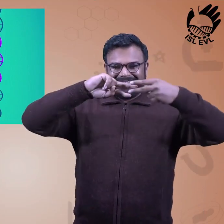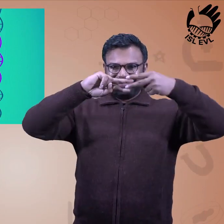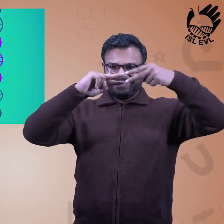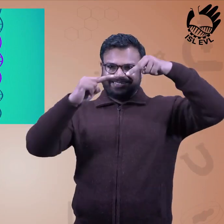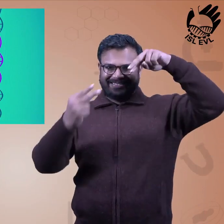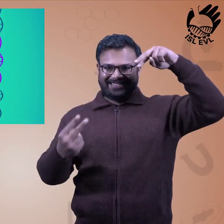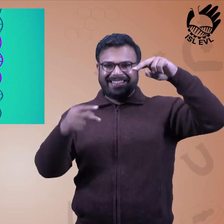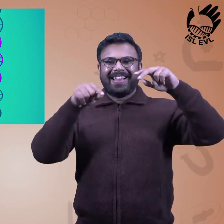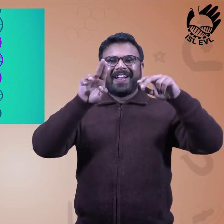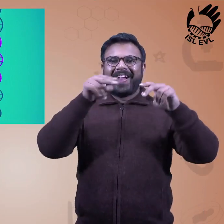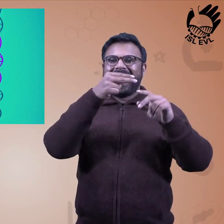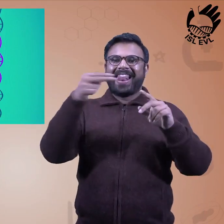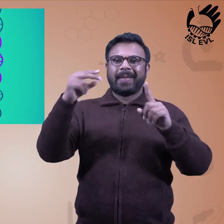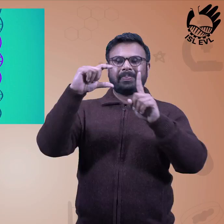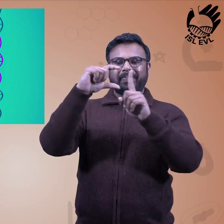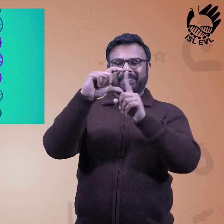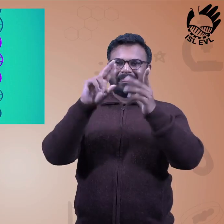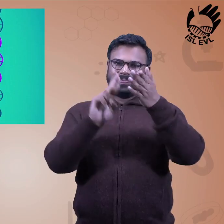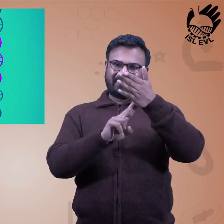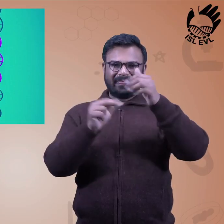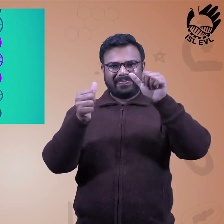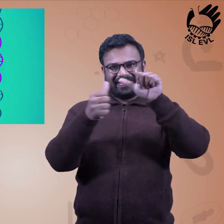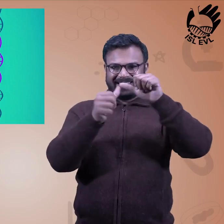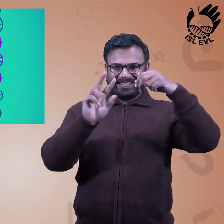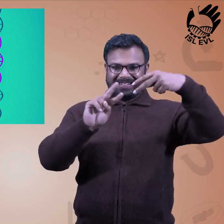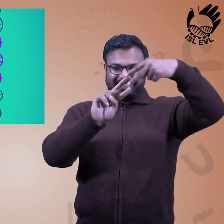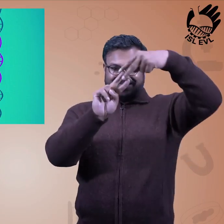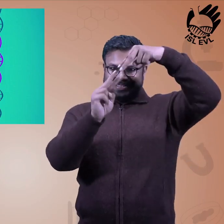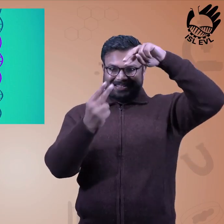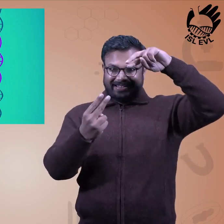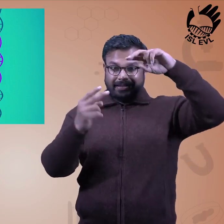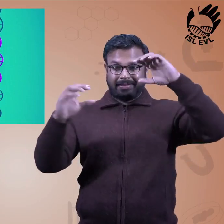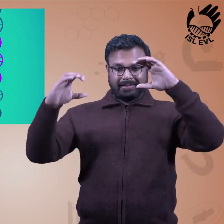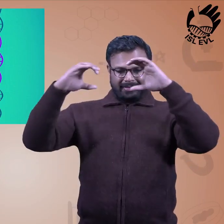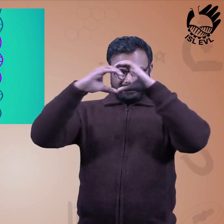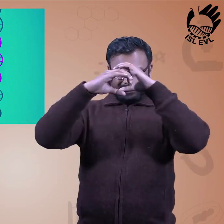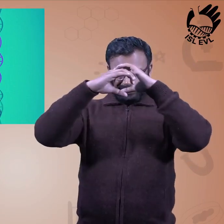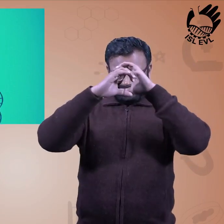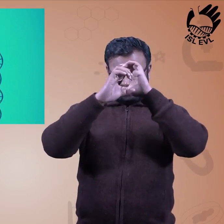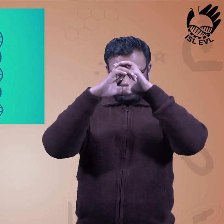DNA to be a long thread